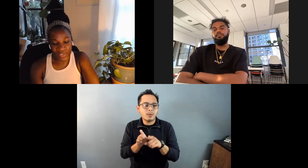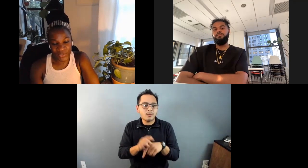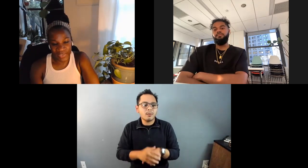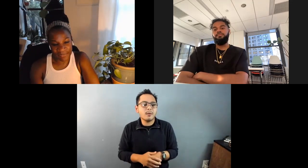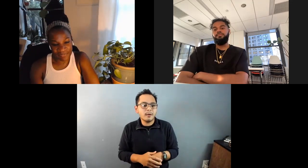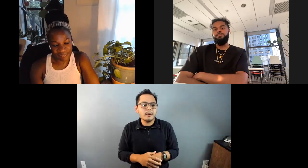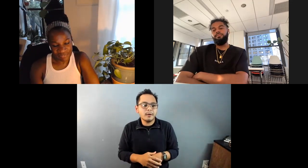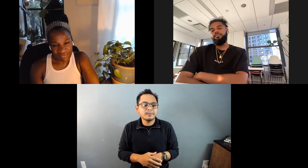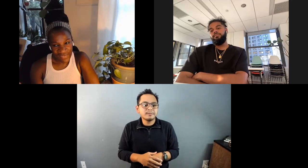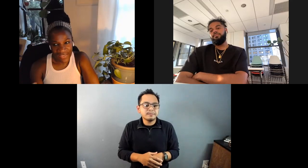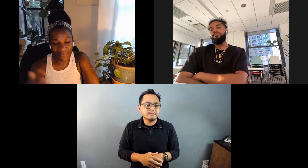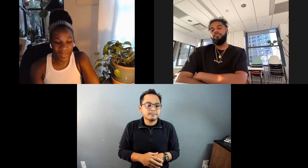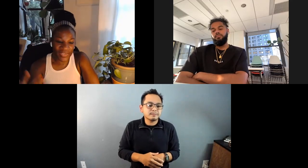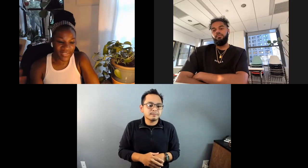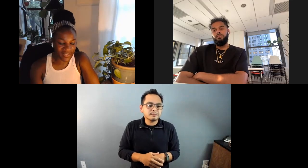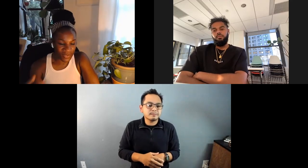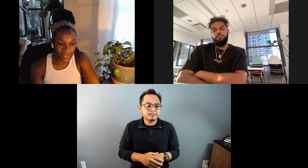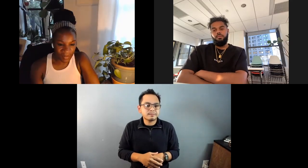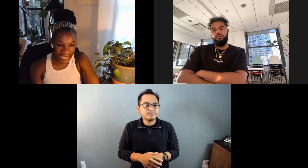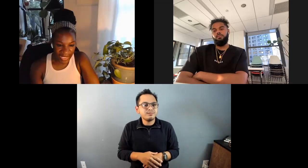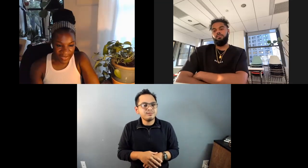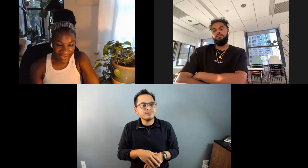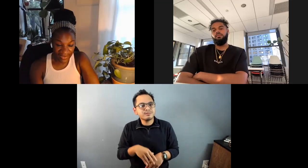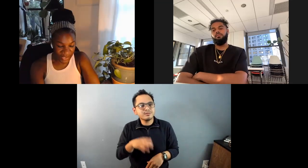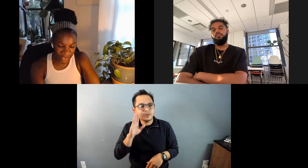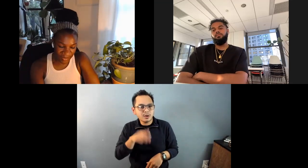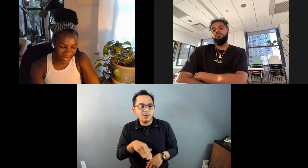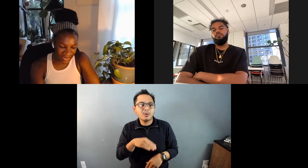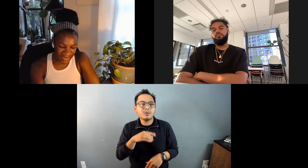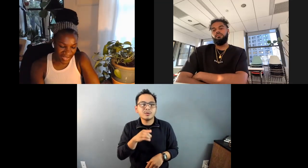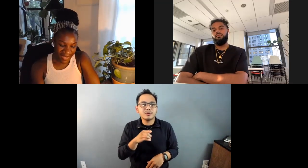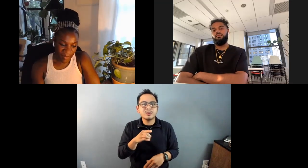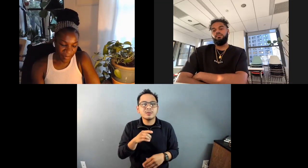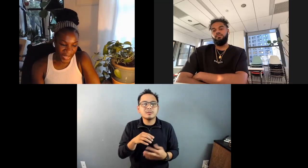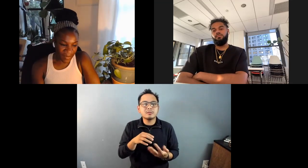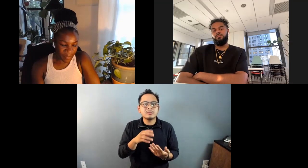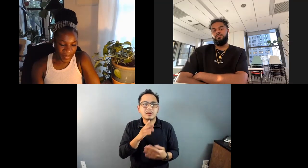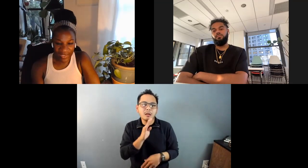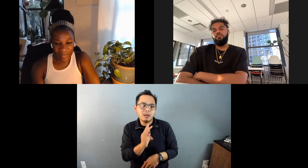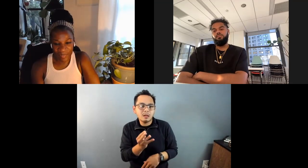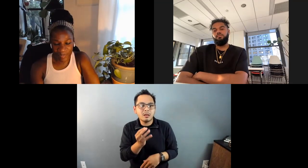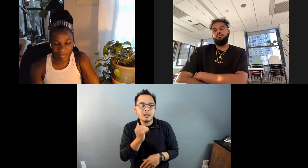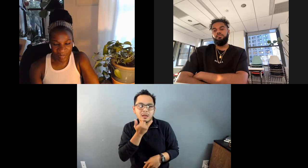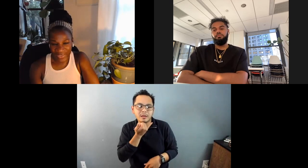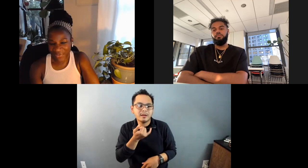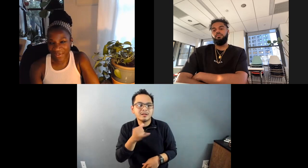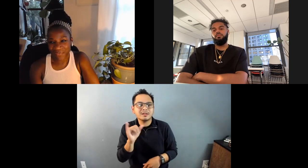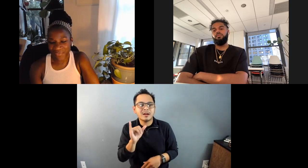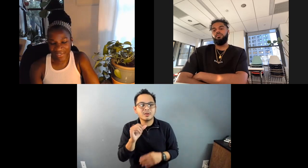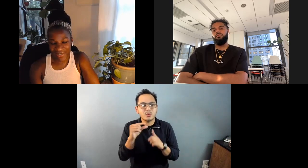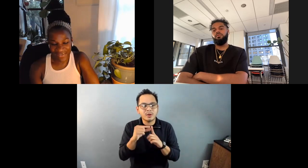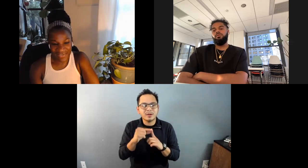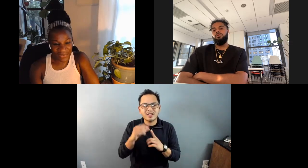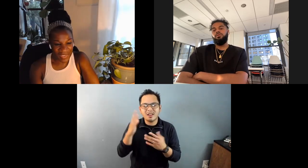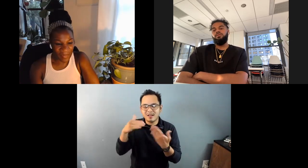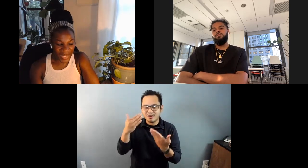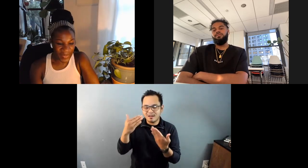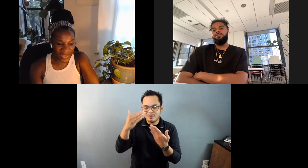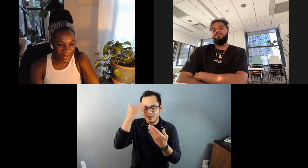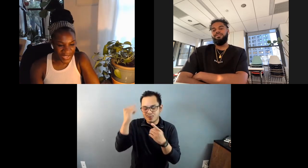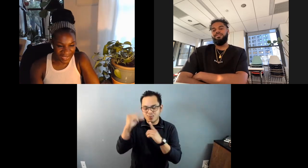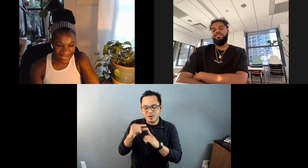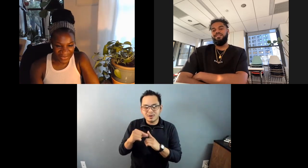Black diaspora and then like creates sort of this like universal language for other cultures to experience, the Black